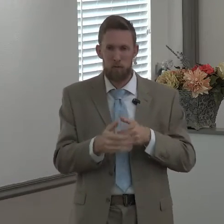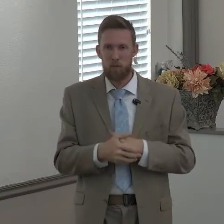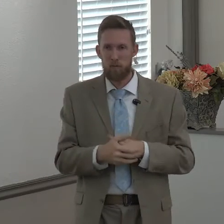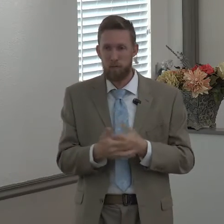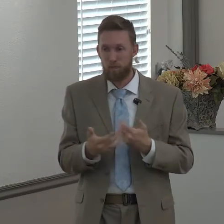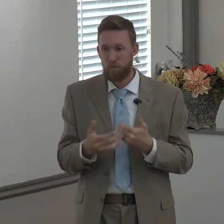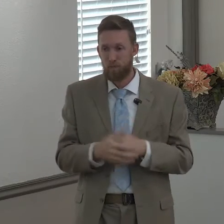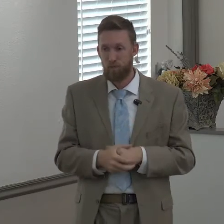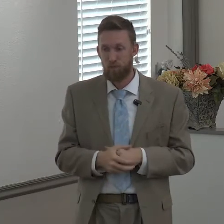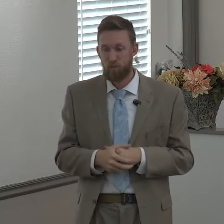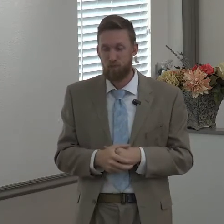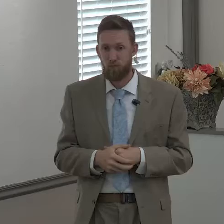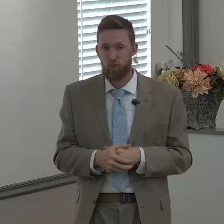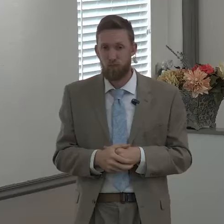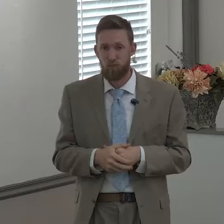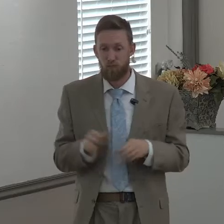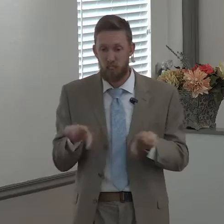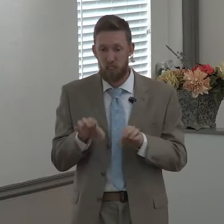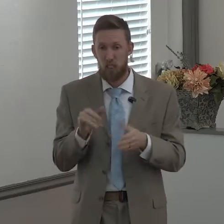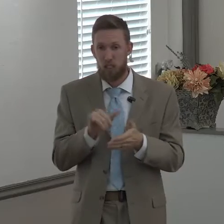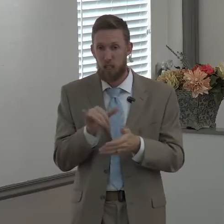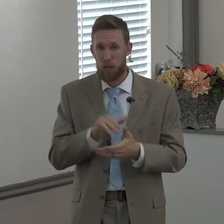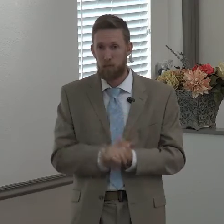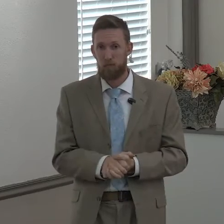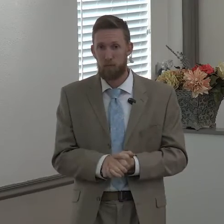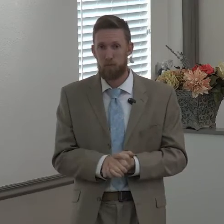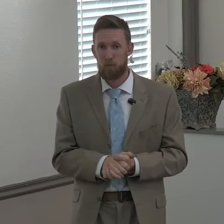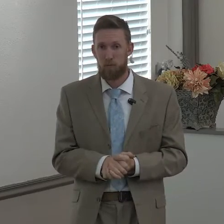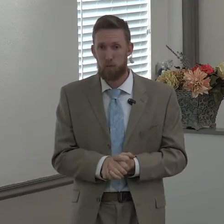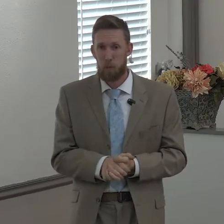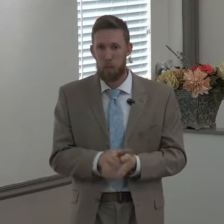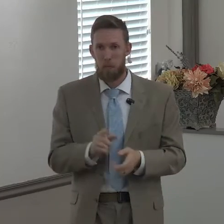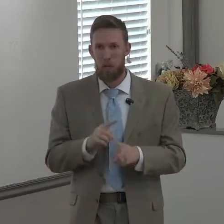Fact of the matter is, all of those that were out fishing with him did.